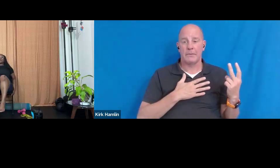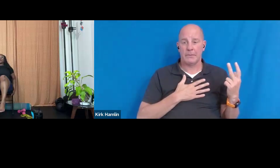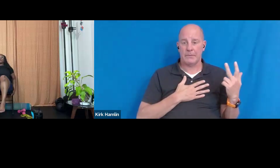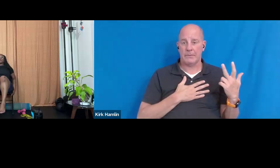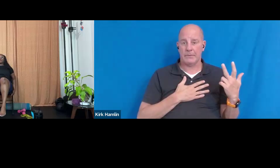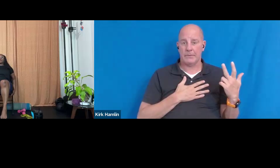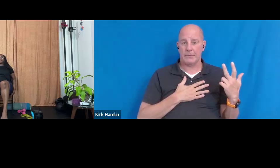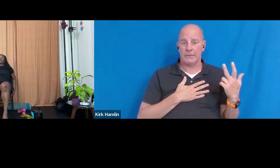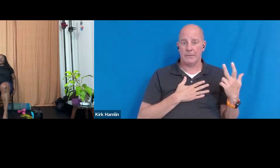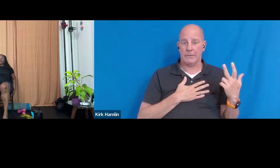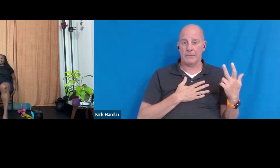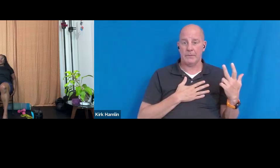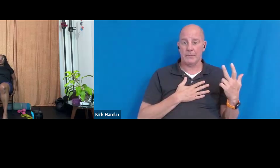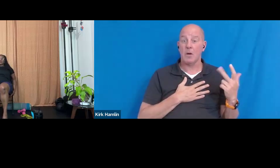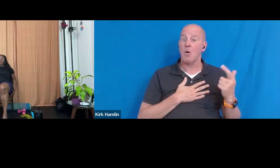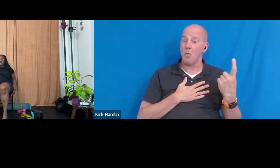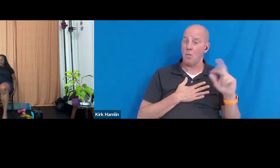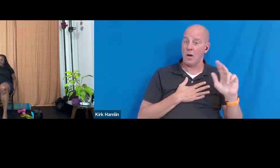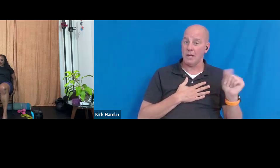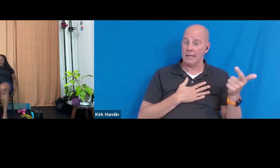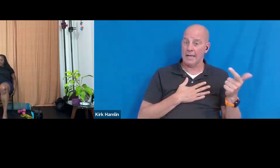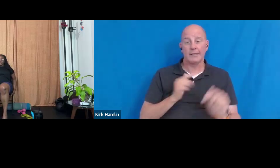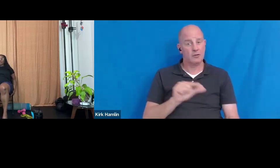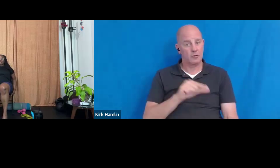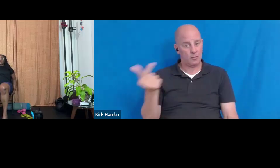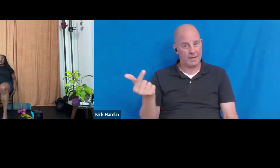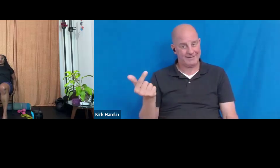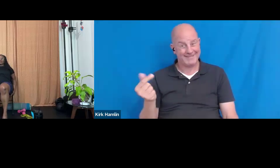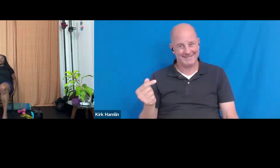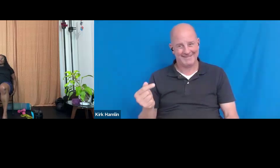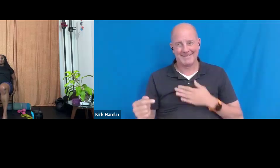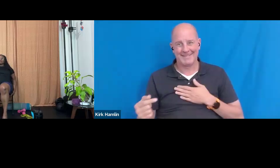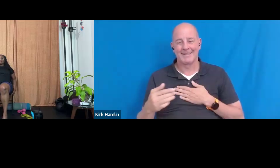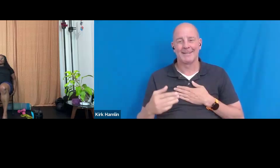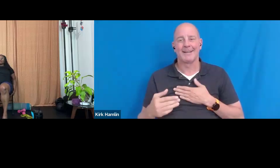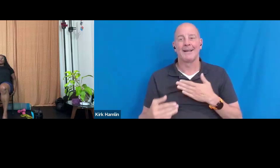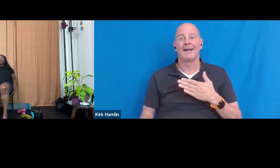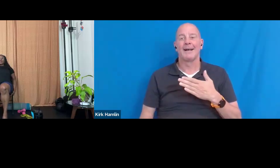Exhale, lift. If you're doing one leg at a time, switch legs. Breathing in.